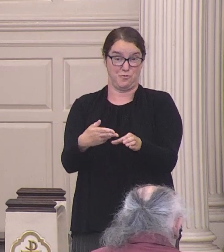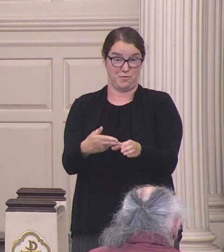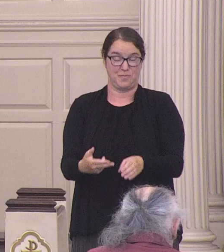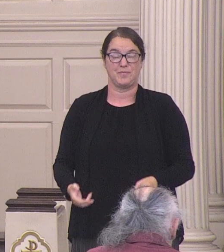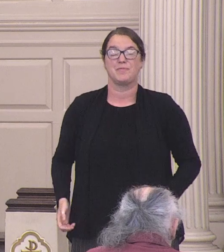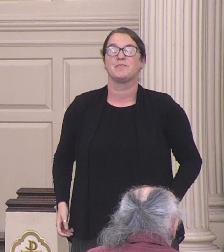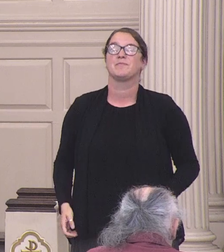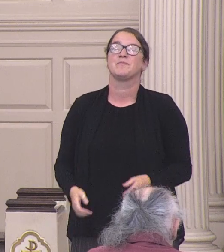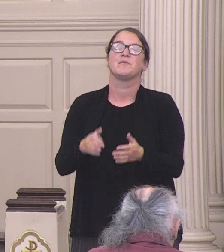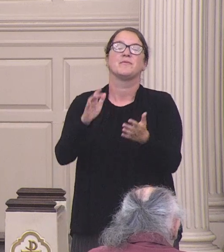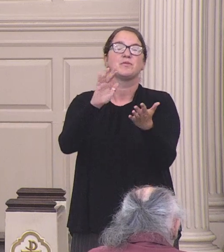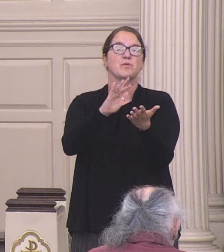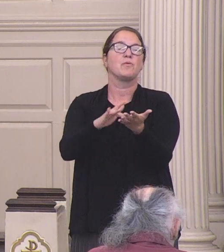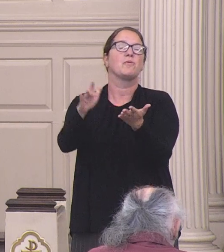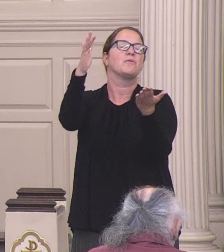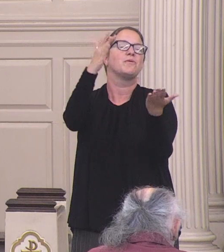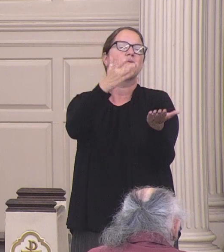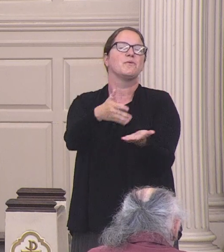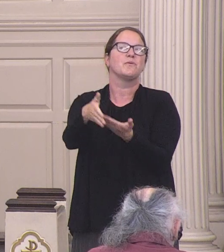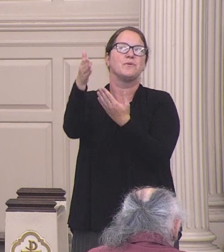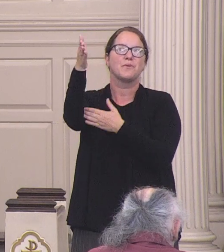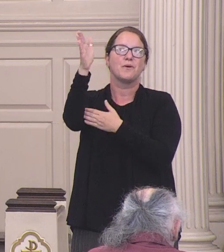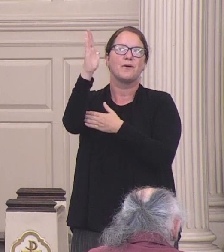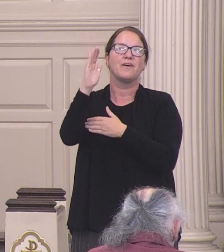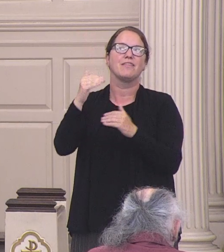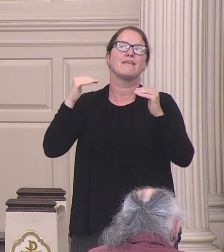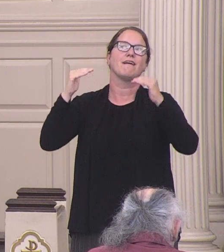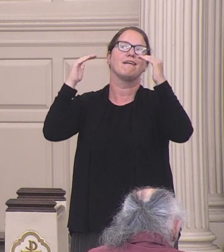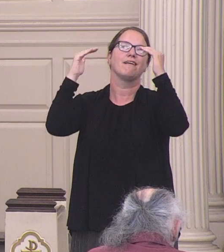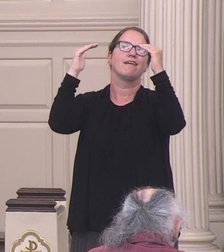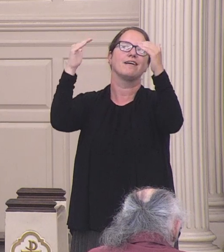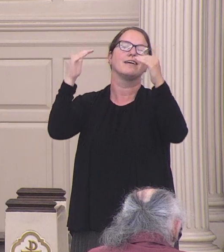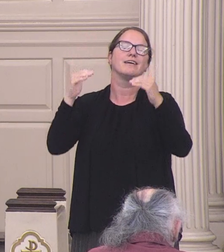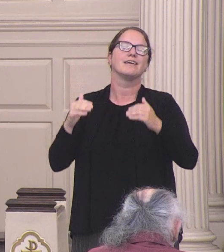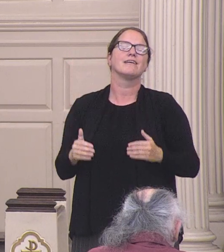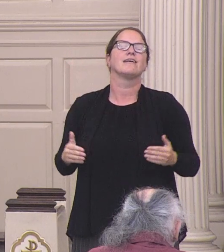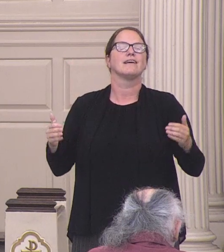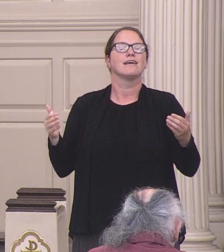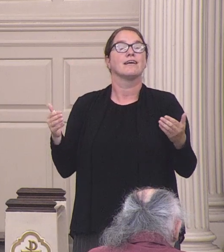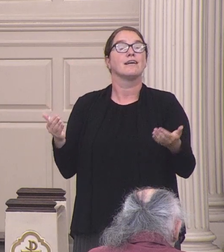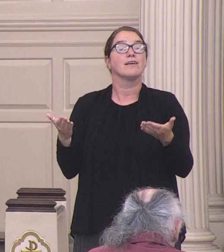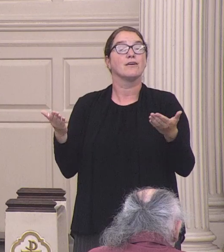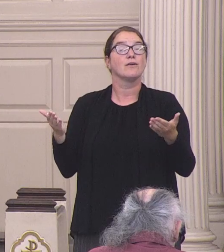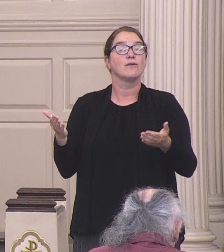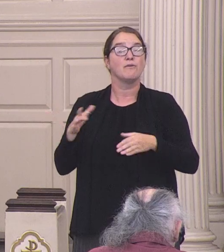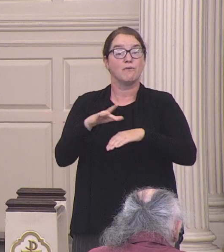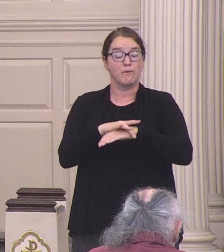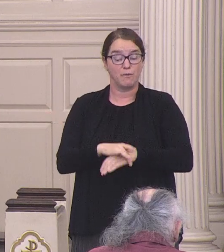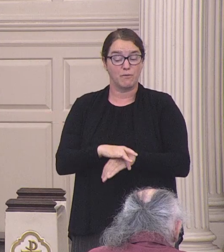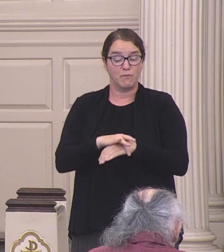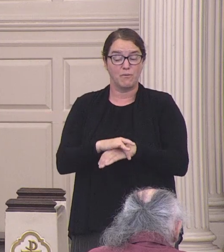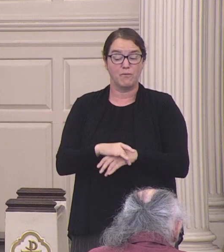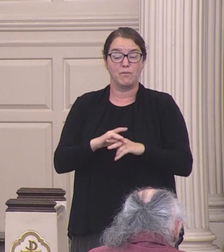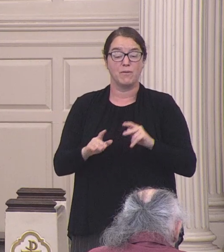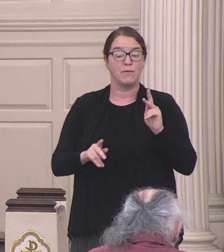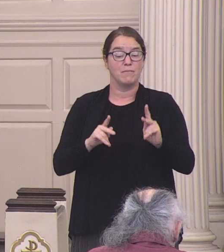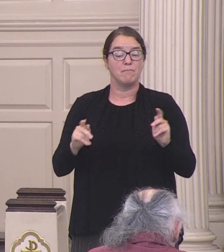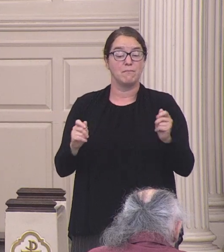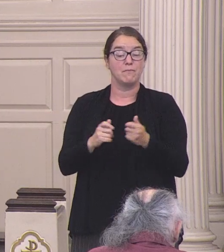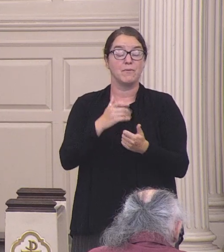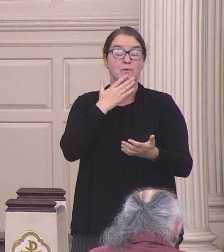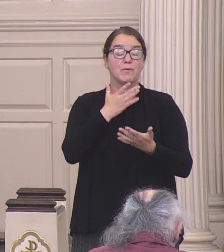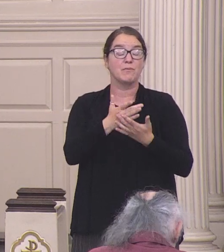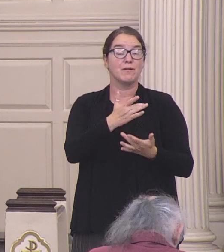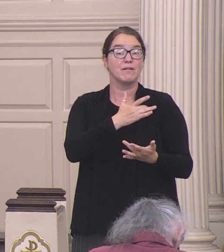Glory to God in the highest, and on earth peace to people